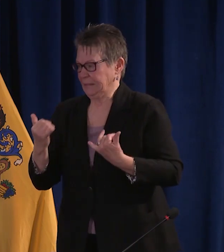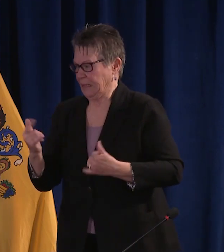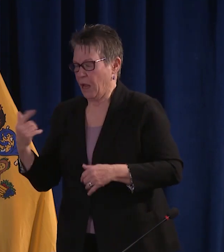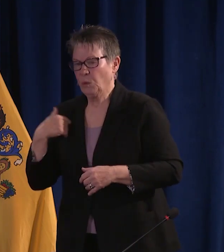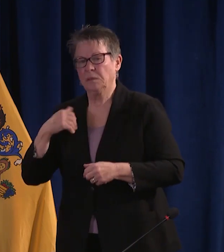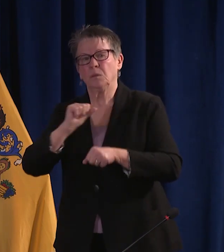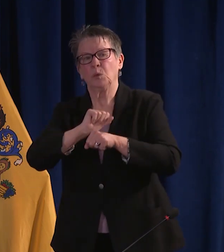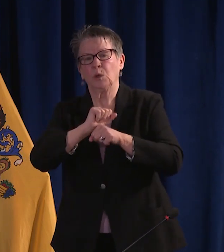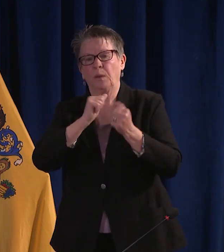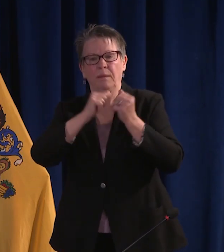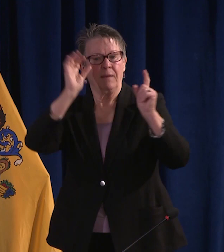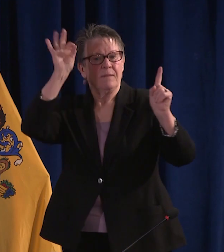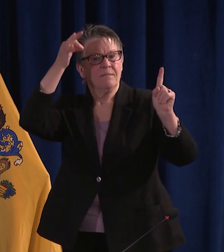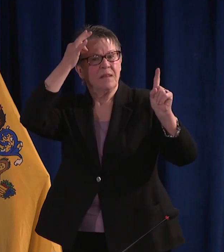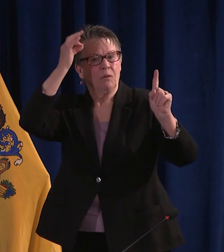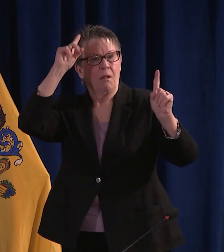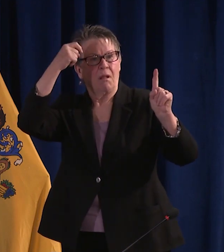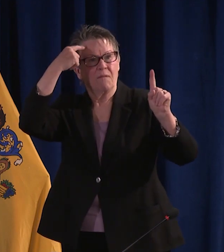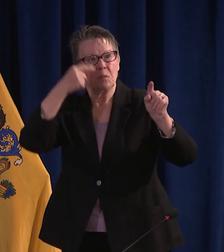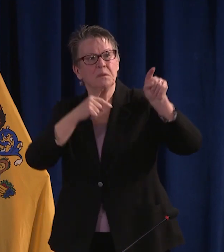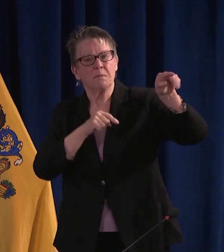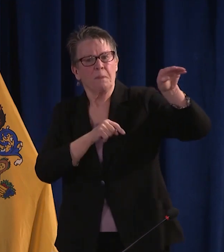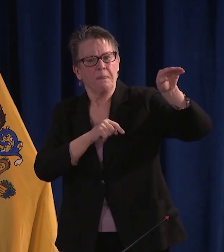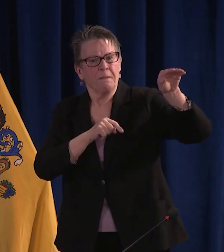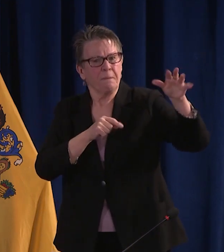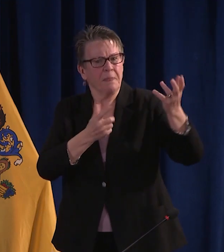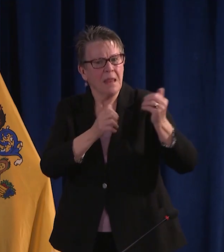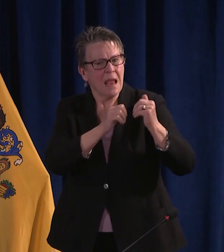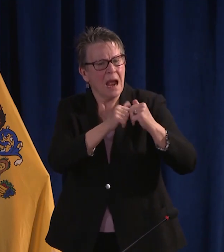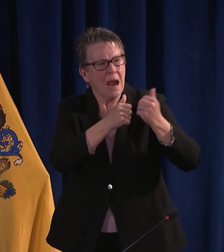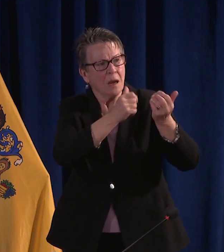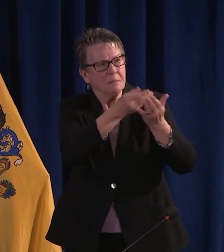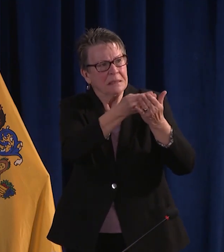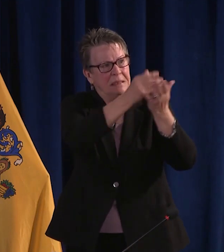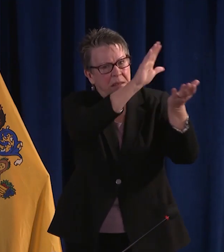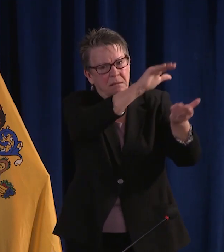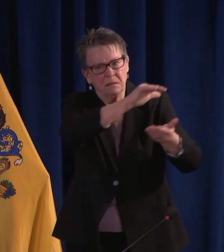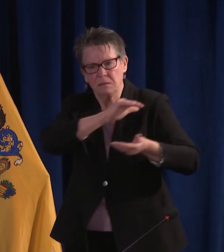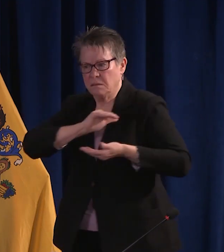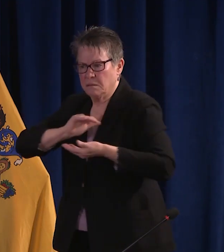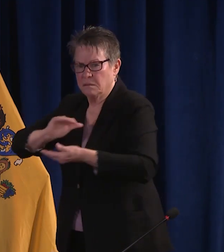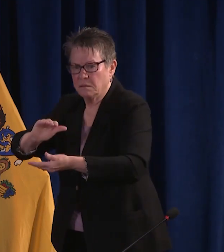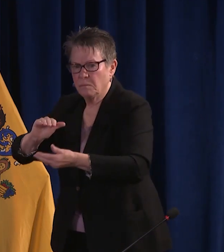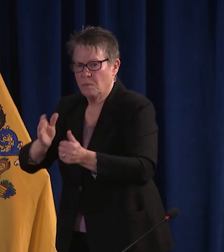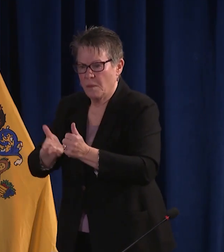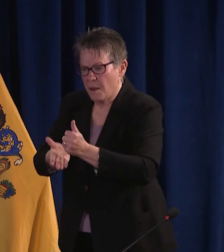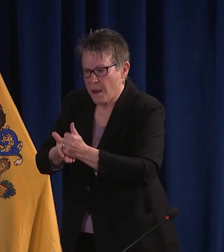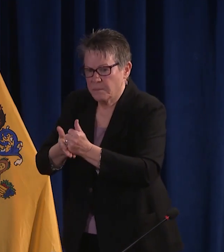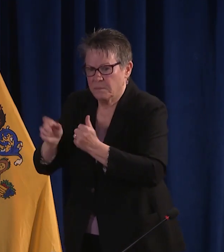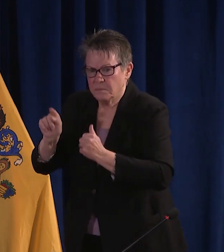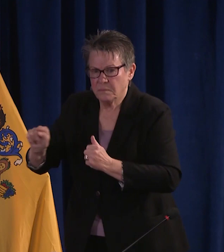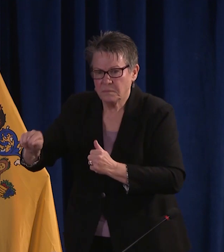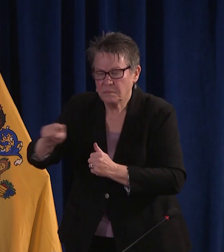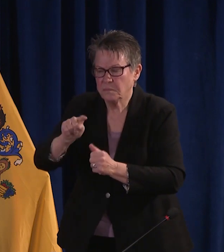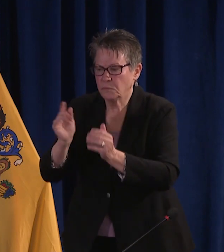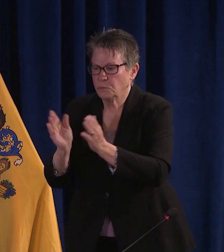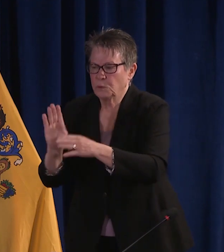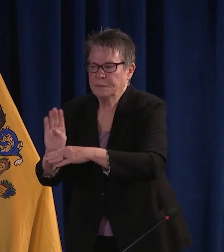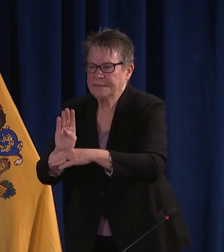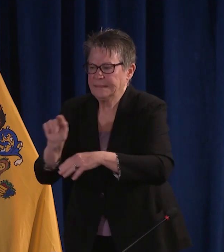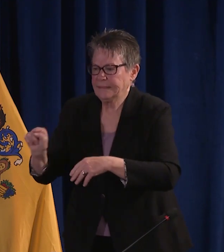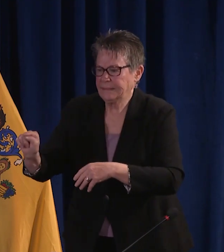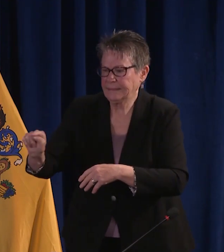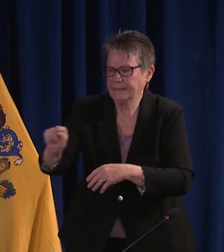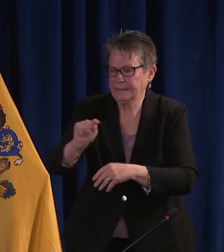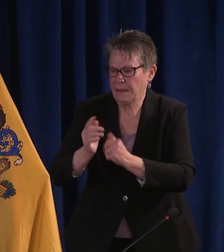to ensure that available financial relief can flow into New Jersey as quickly and efficiently as possible. Our